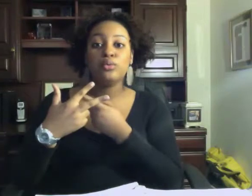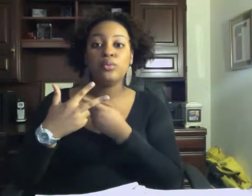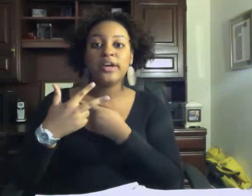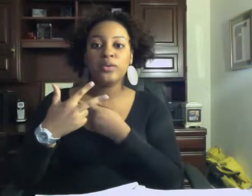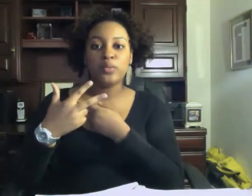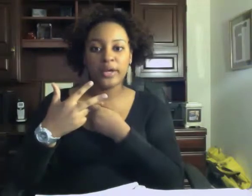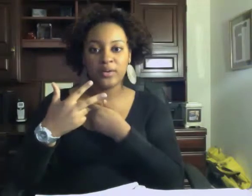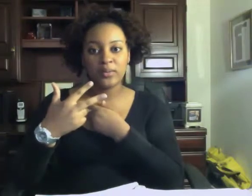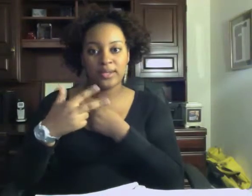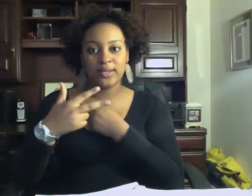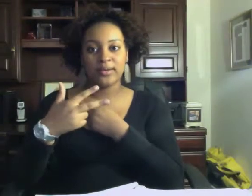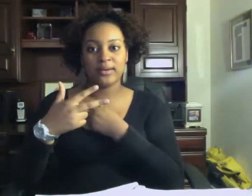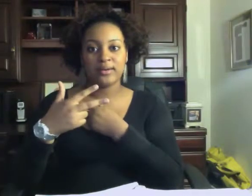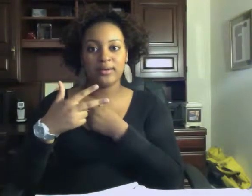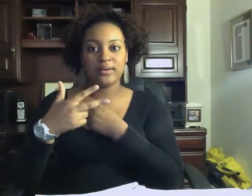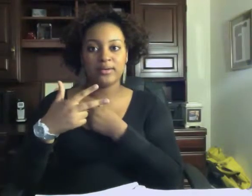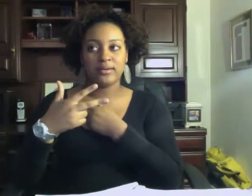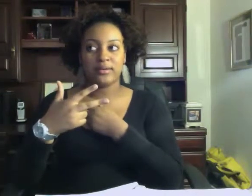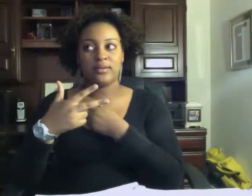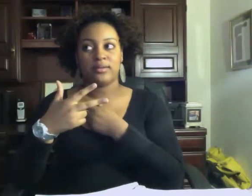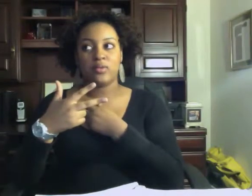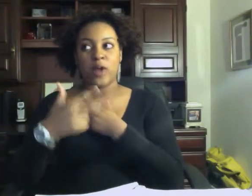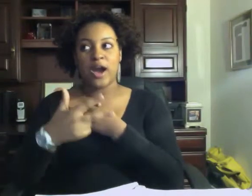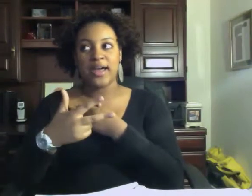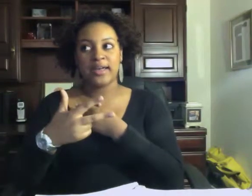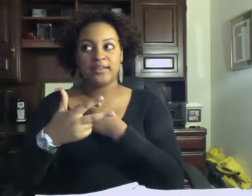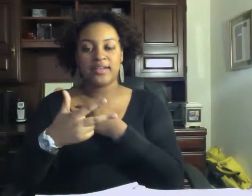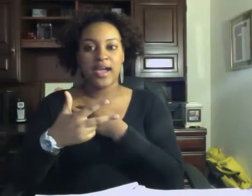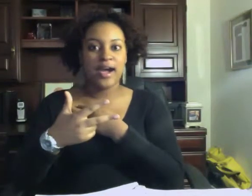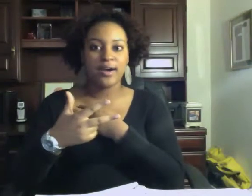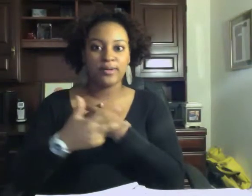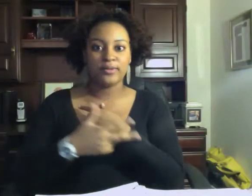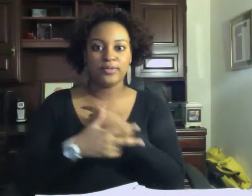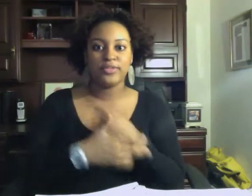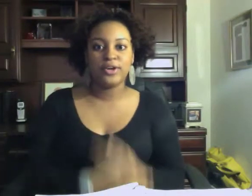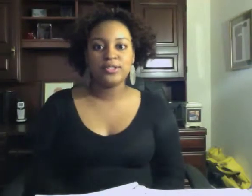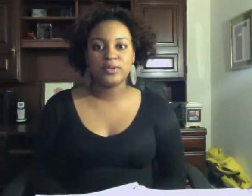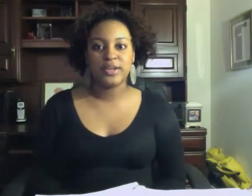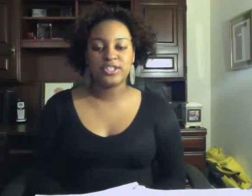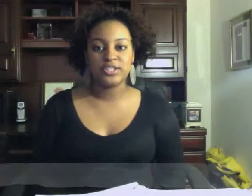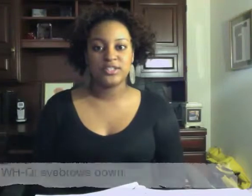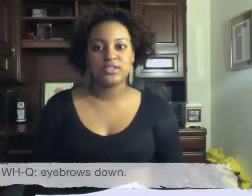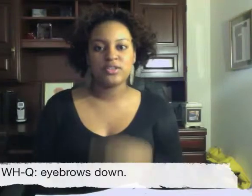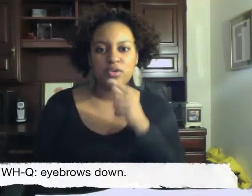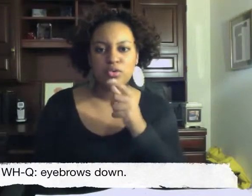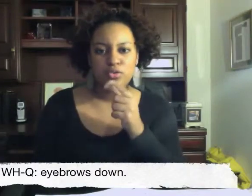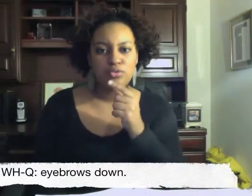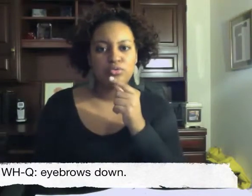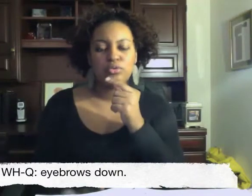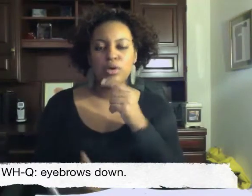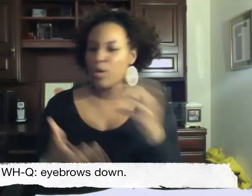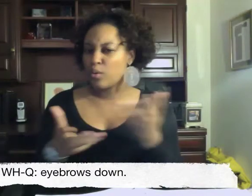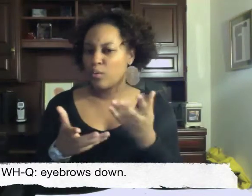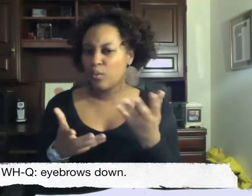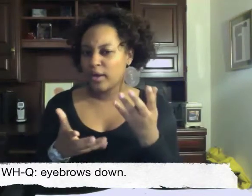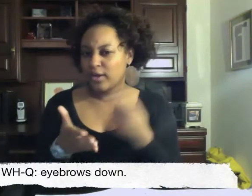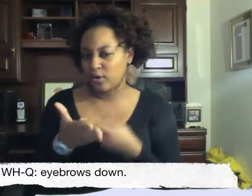what, where, when, why, how, those questions, the who, what or